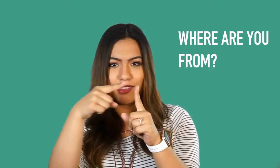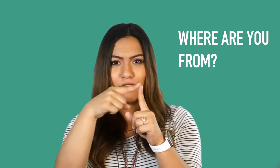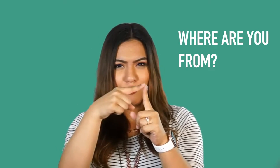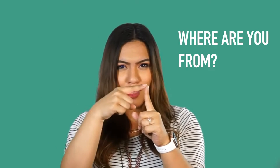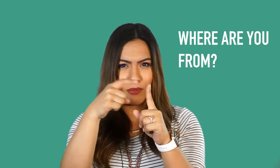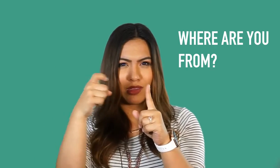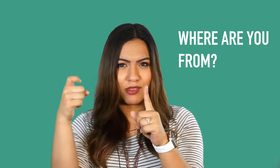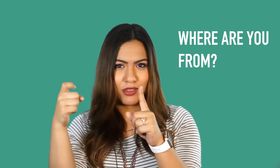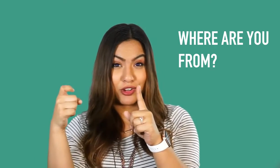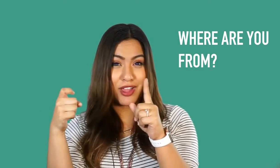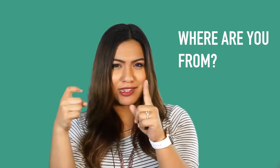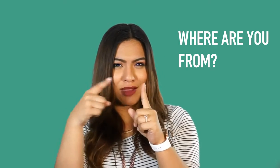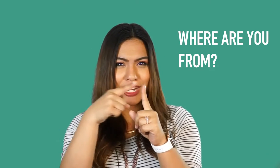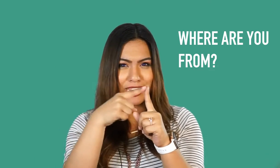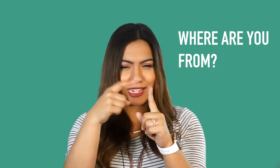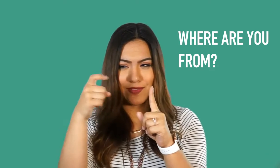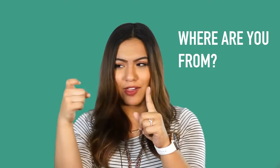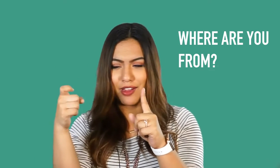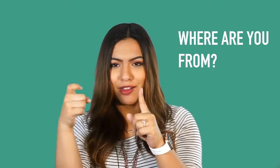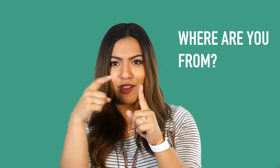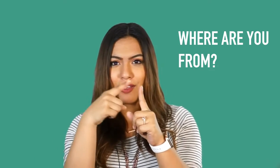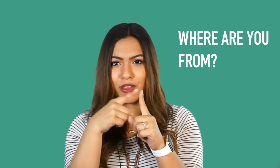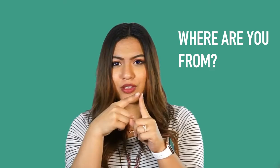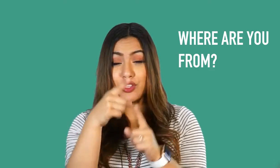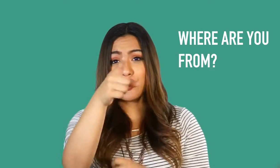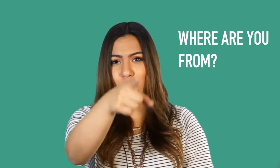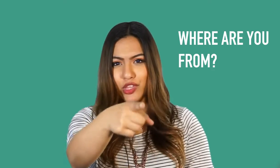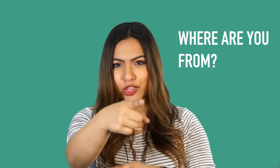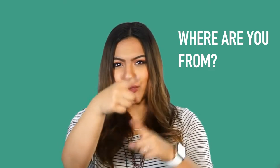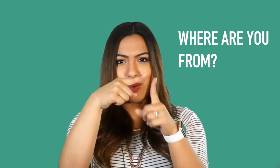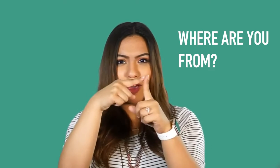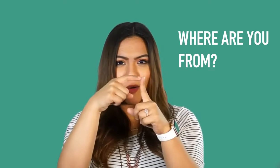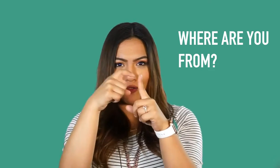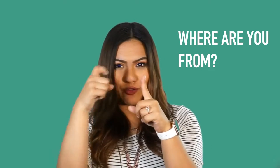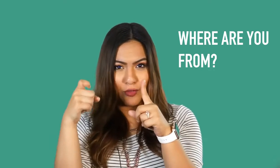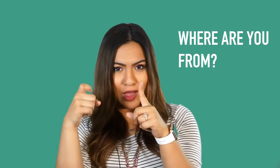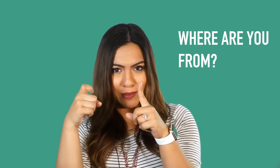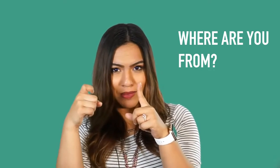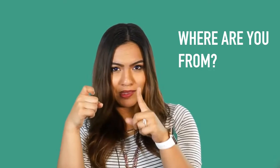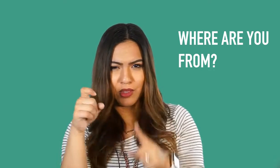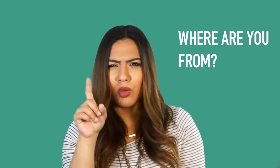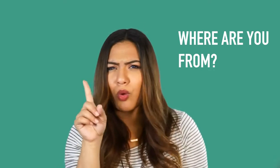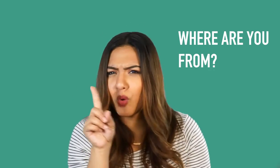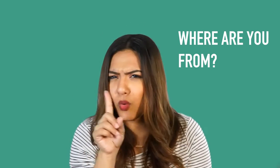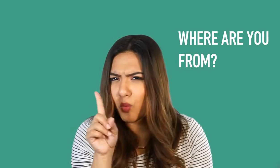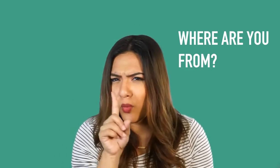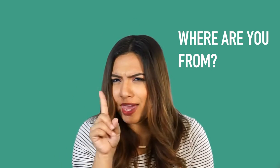directly from your non-dominant index finger. So you from